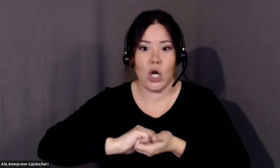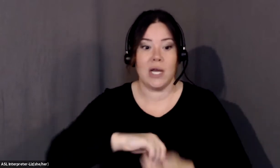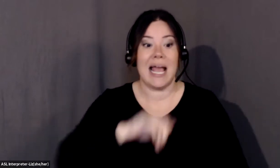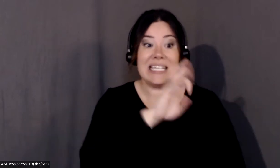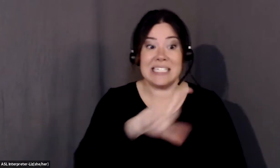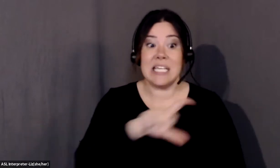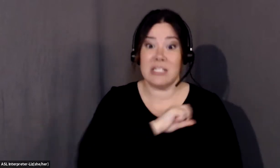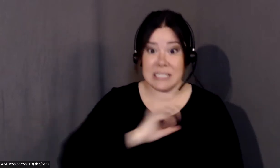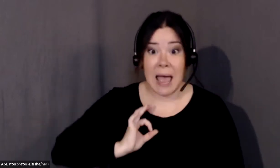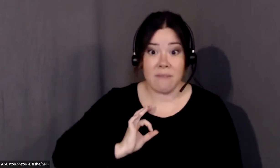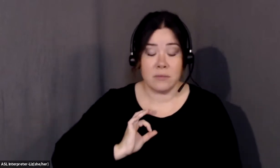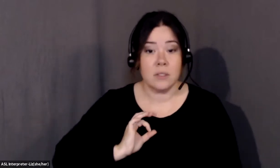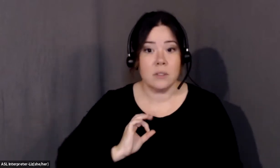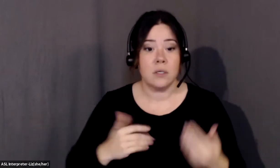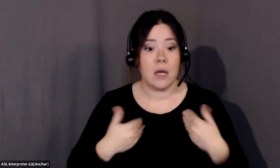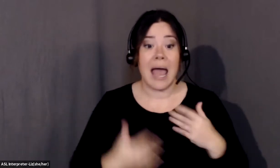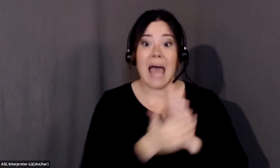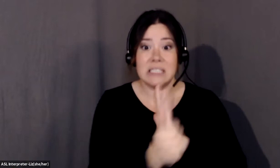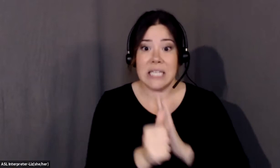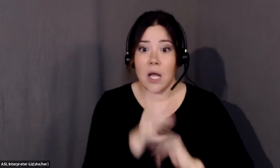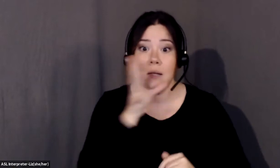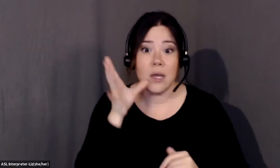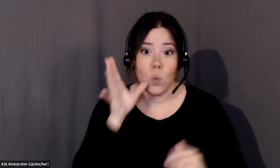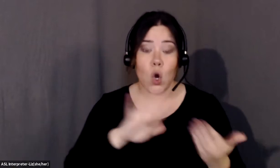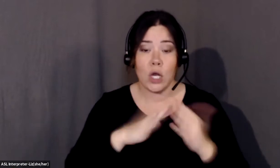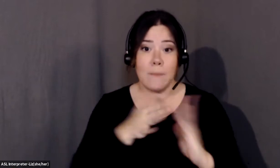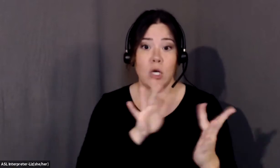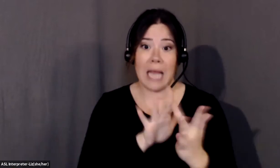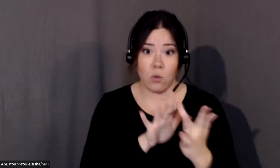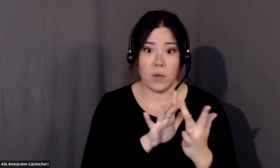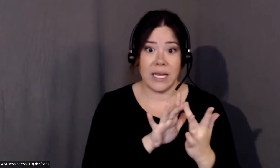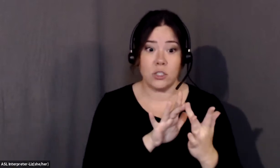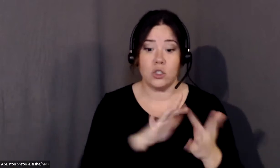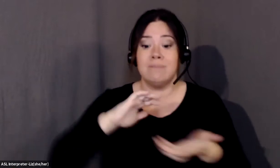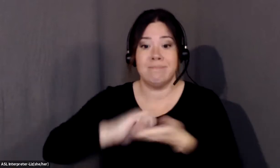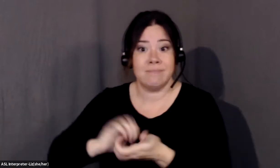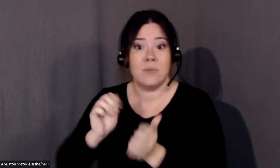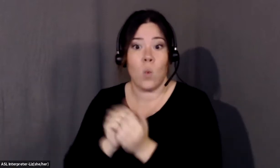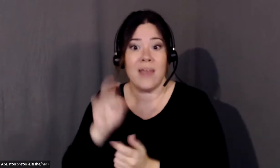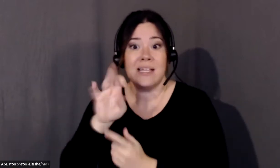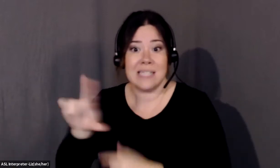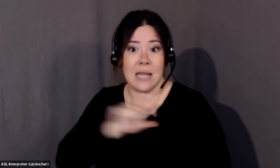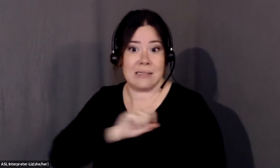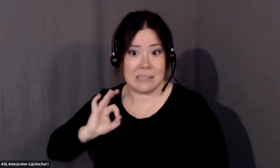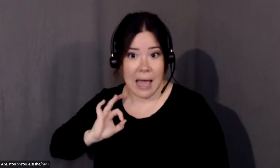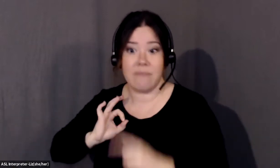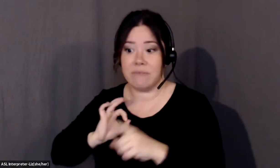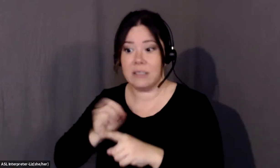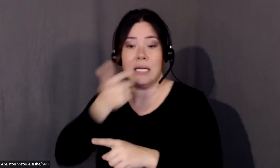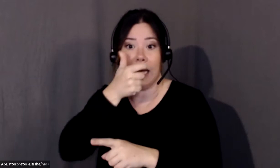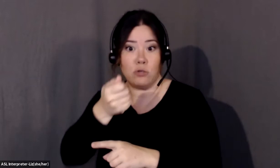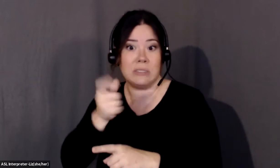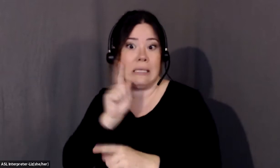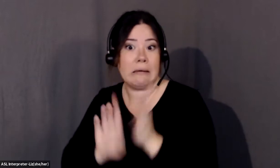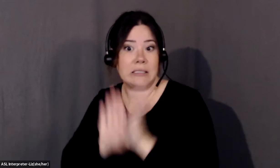who are skilled in rural community outreach with Centers for Independent Living staff interested in